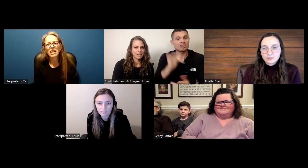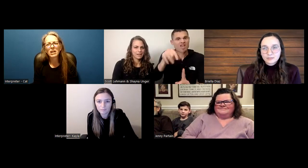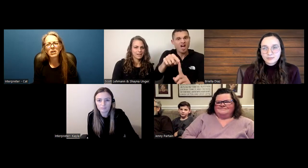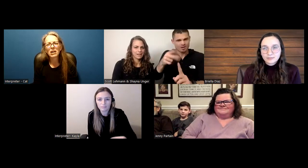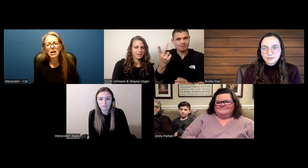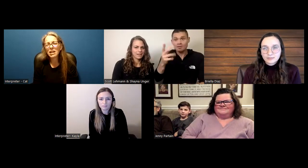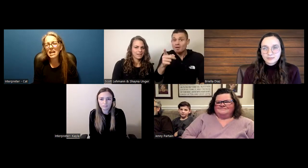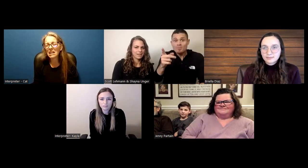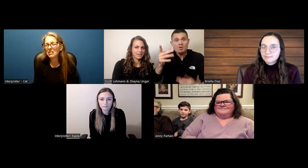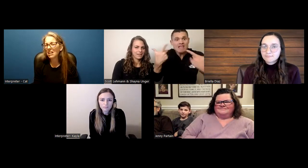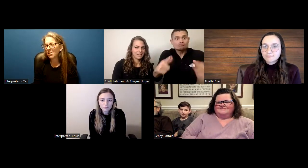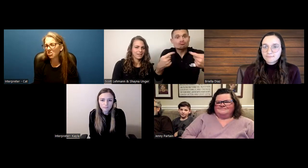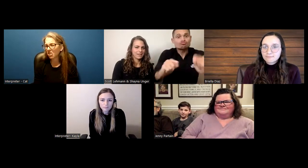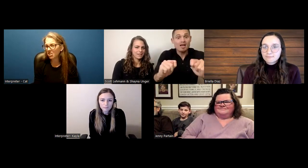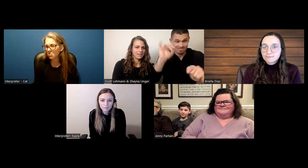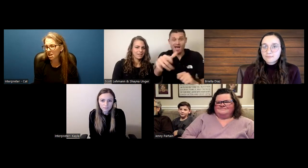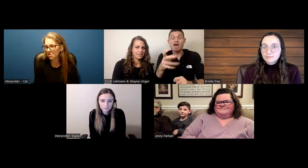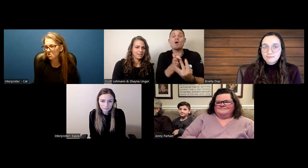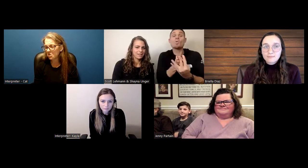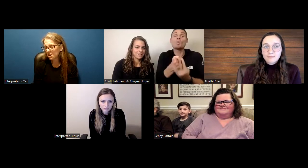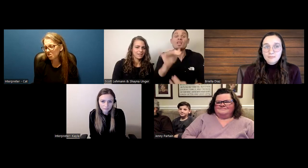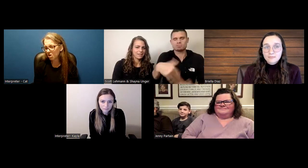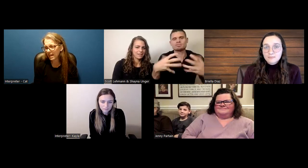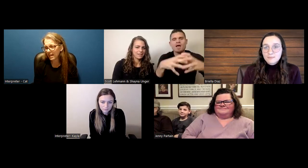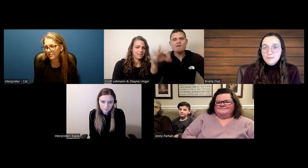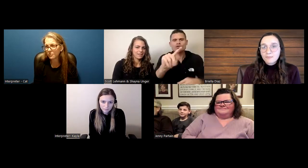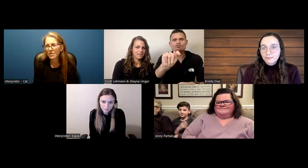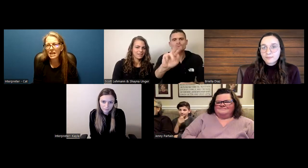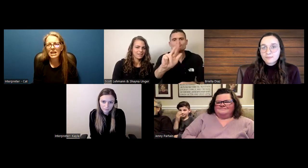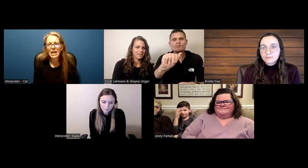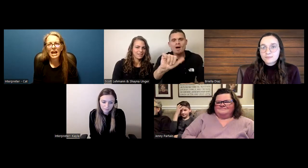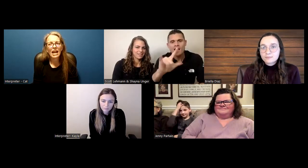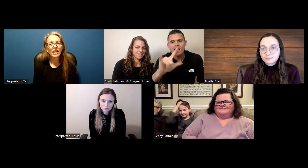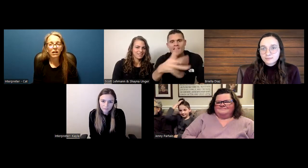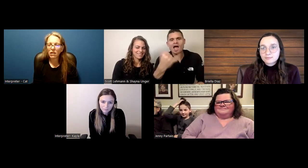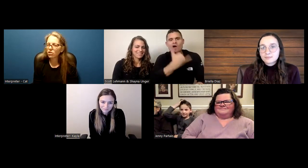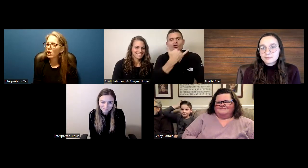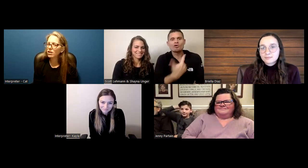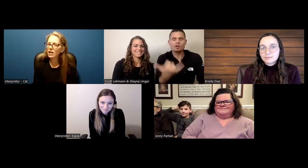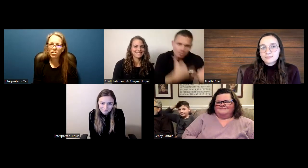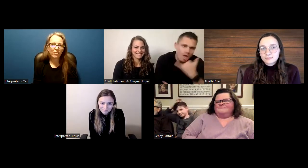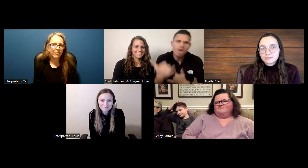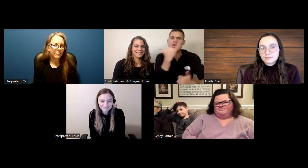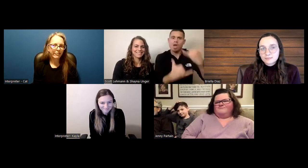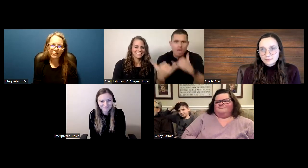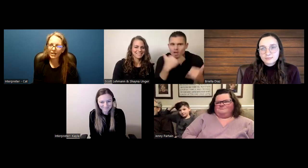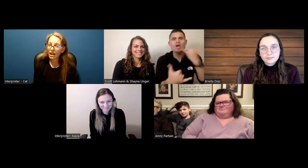I was like, I mean, that looks good to me. Why don't I try it? And a lot of trial and